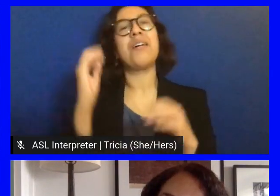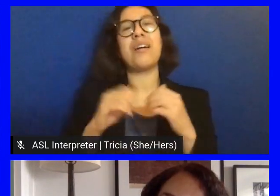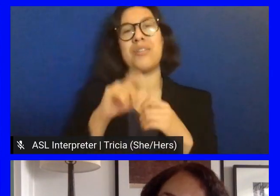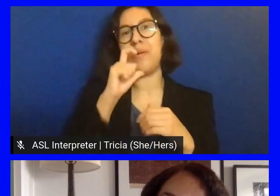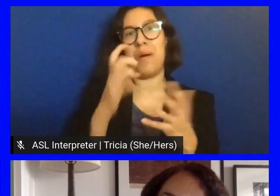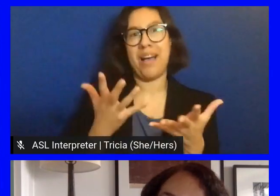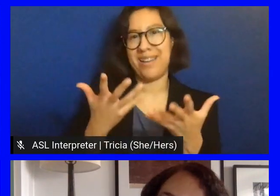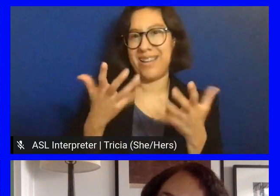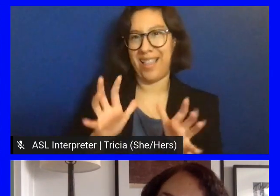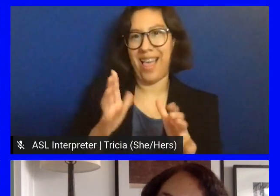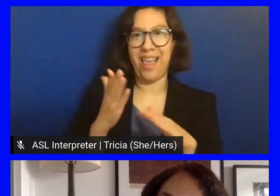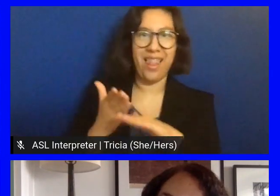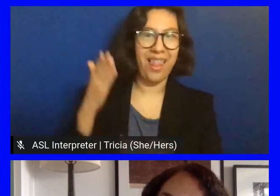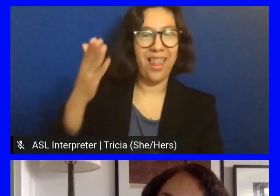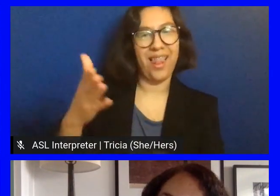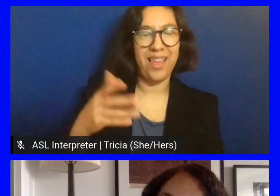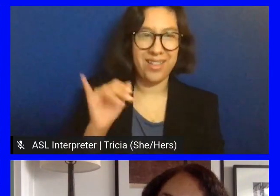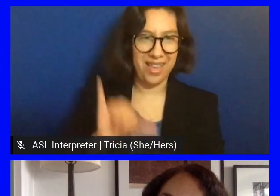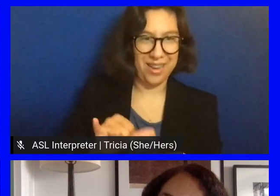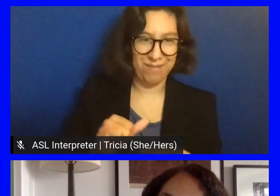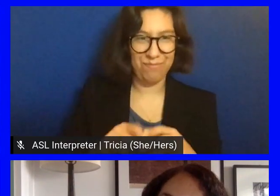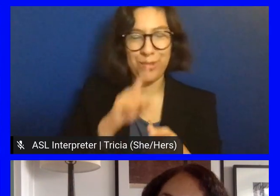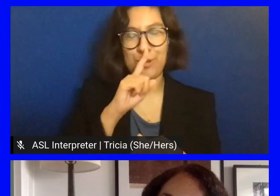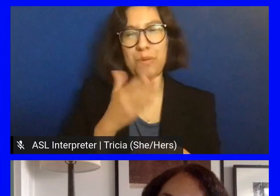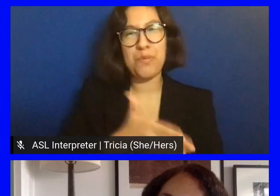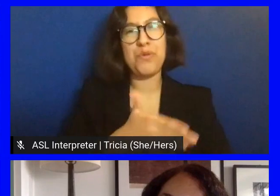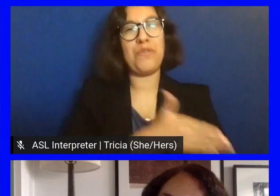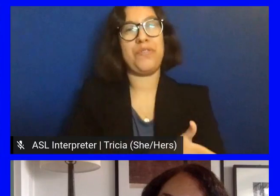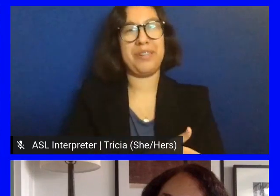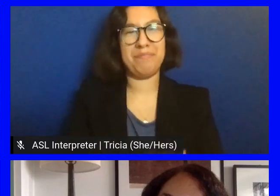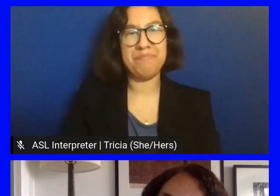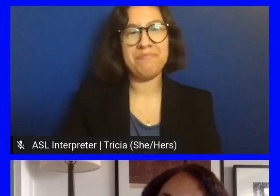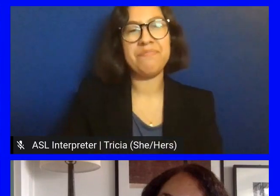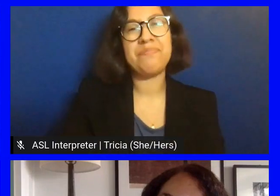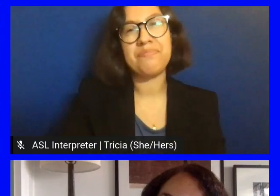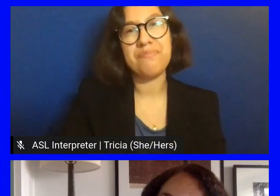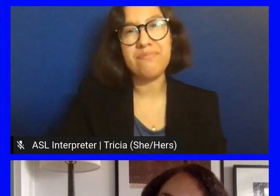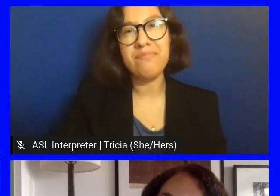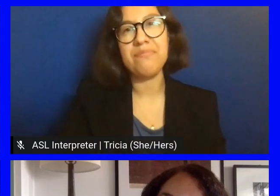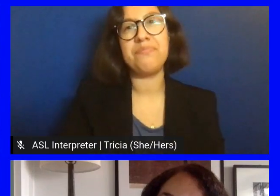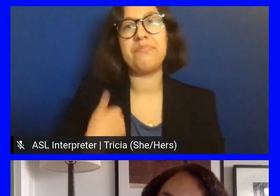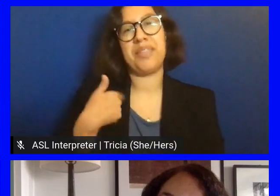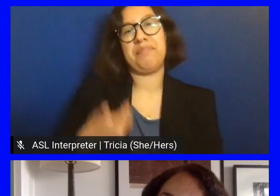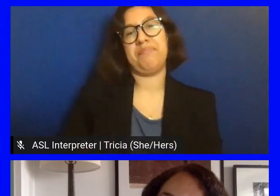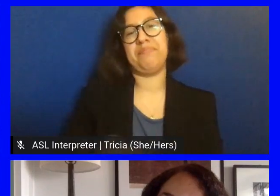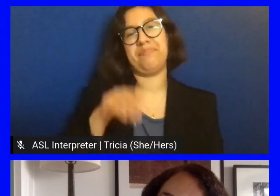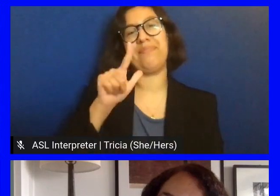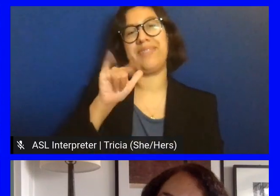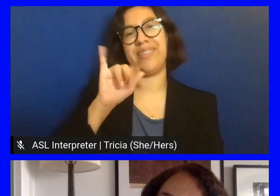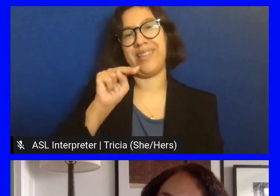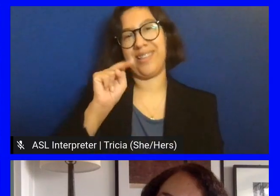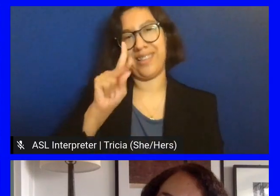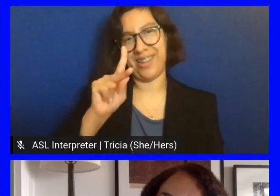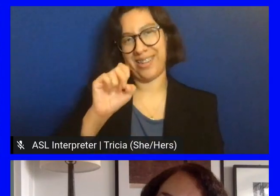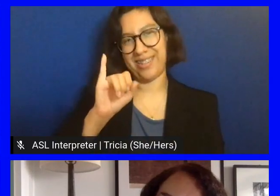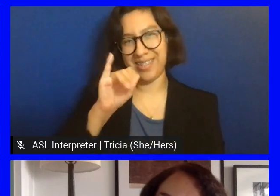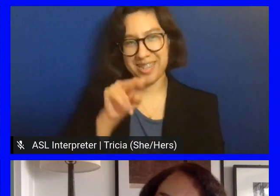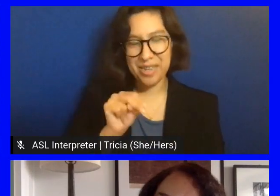this. I think I'm improving. Yeah. I'm my own LinkedIn. Go ahead.